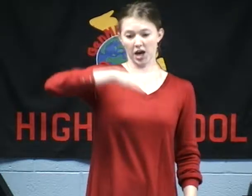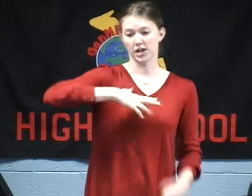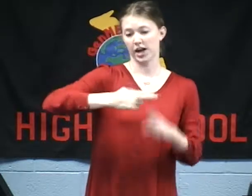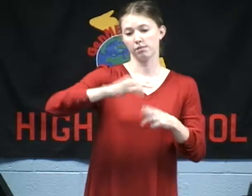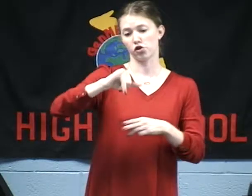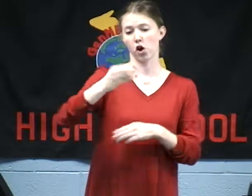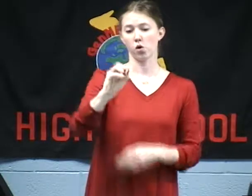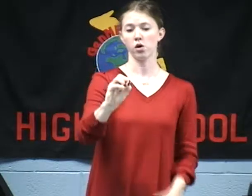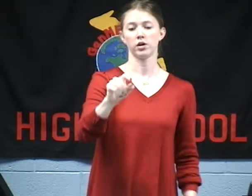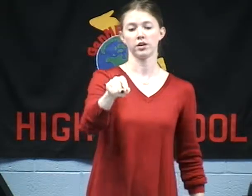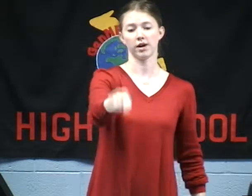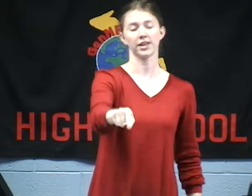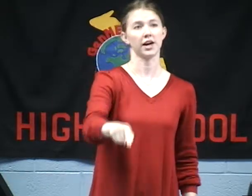man named Joe is right there.